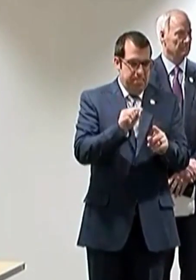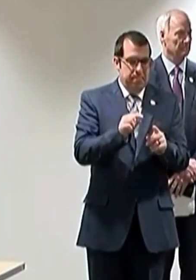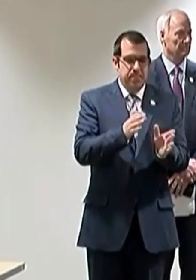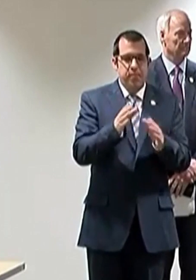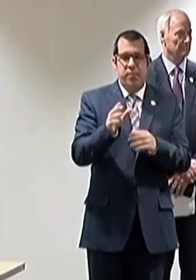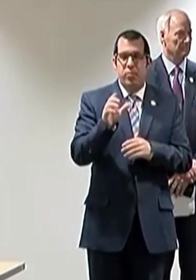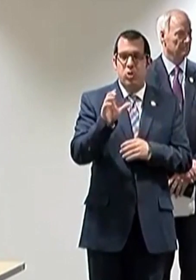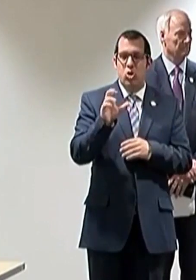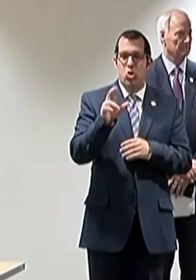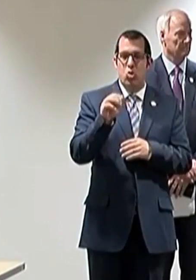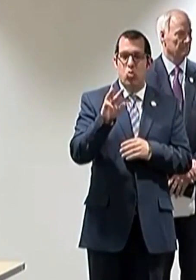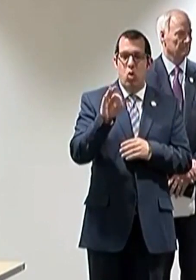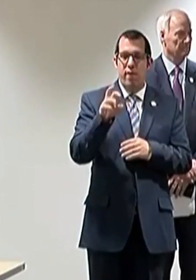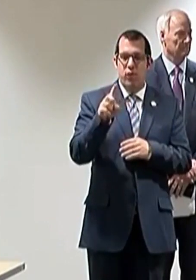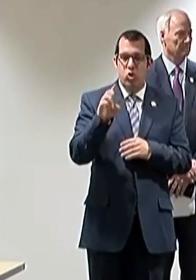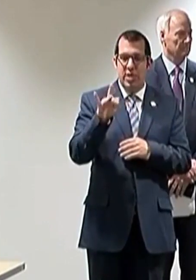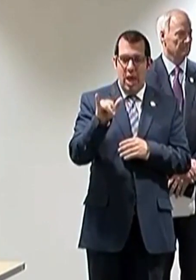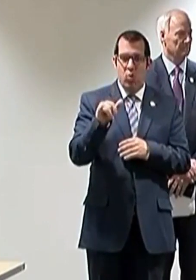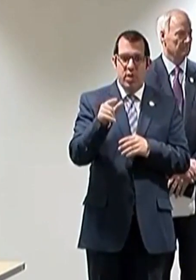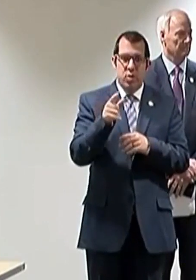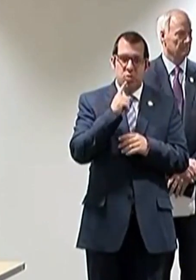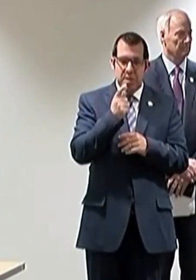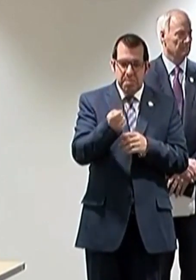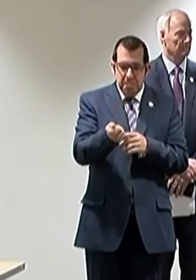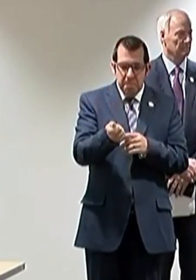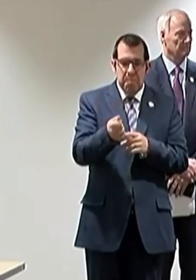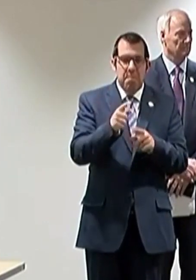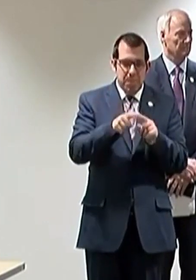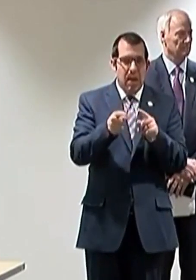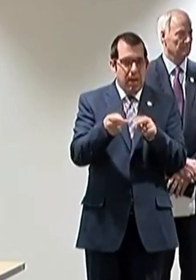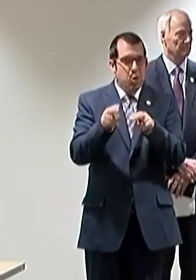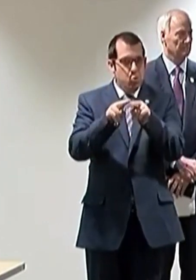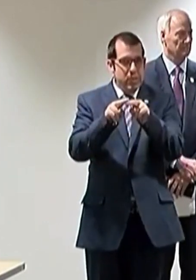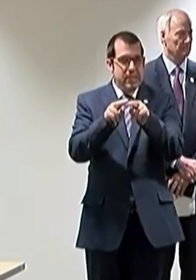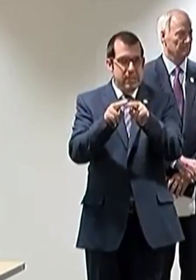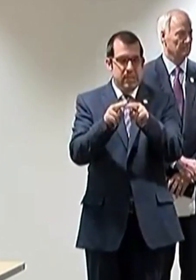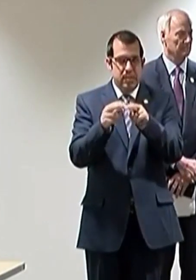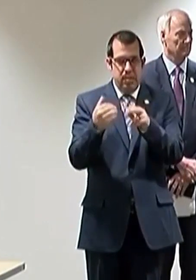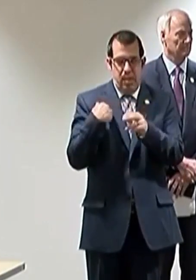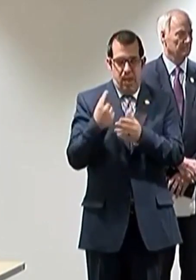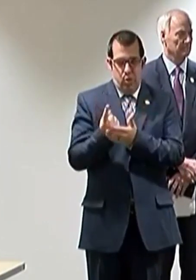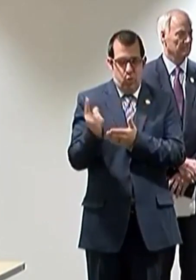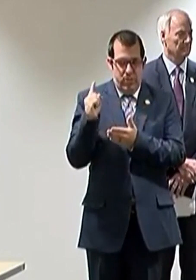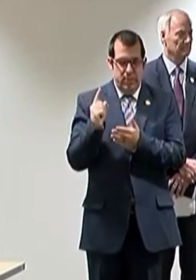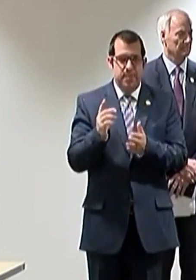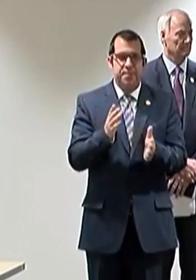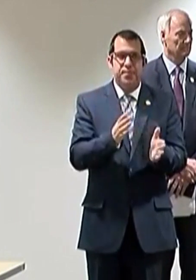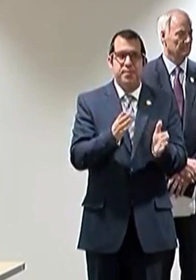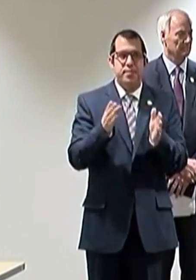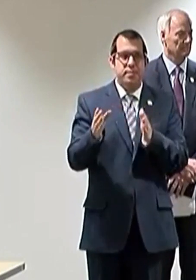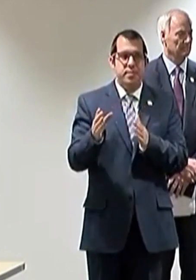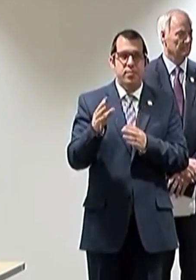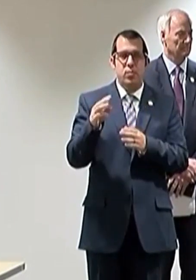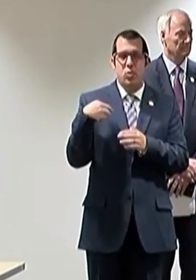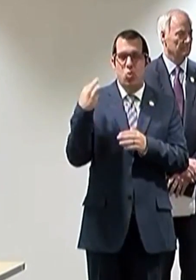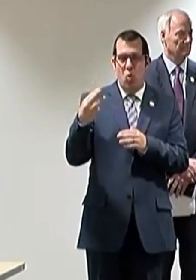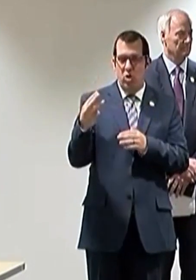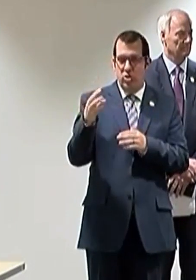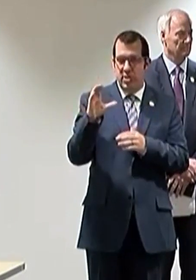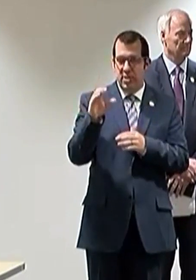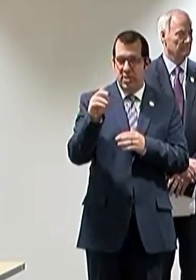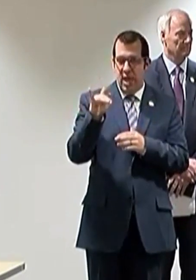Crawford County, the numbers are low, but they've increased quite a bit in the last week. And then we also, of course, have Washington